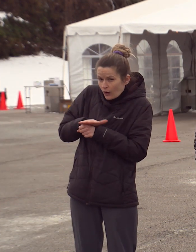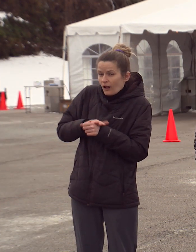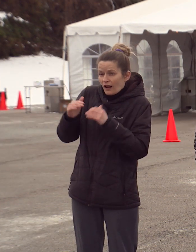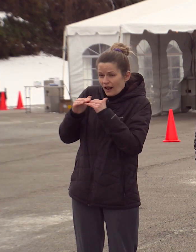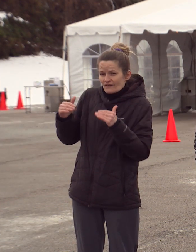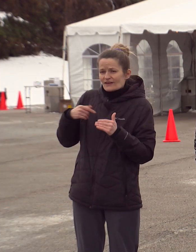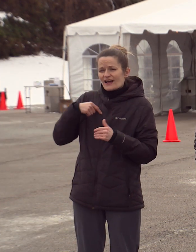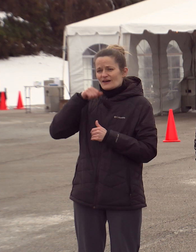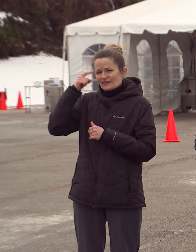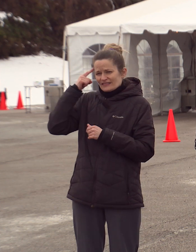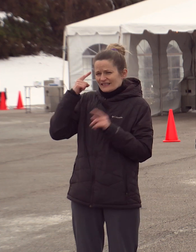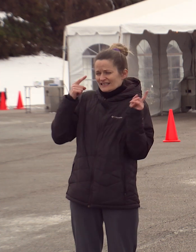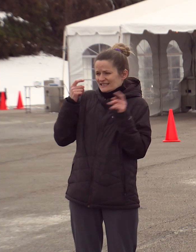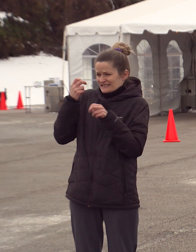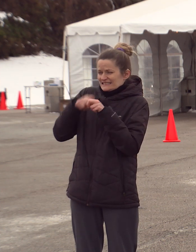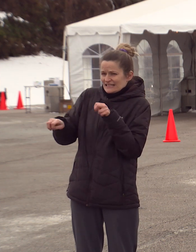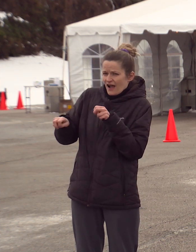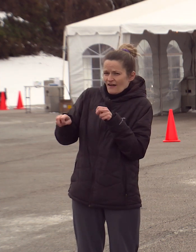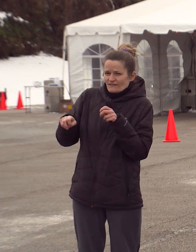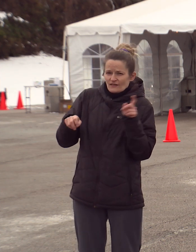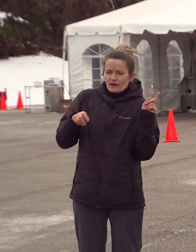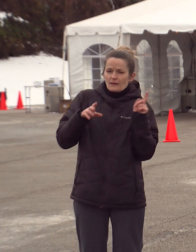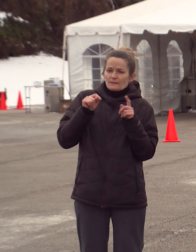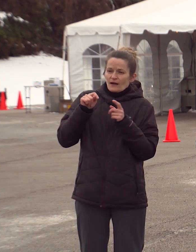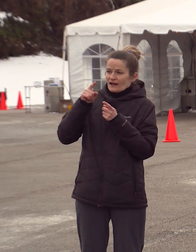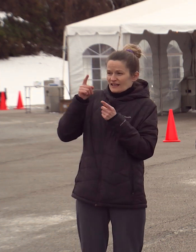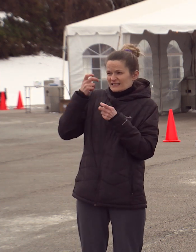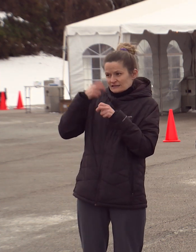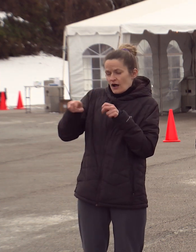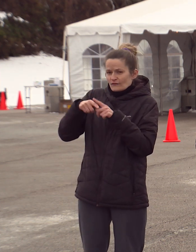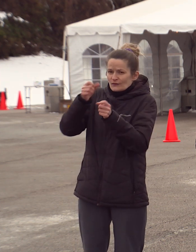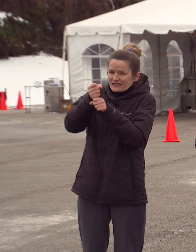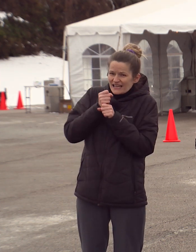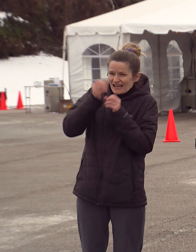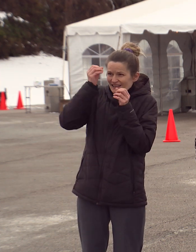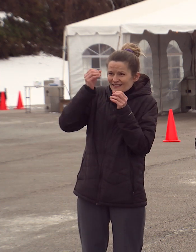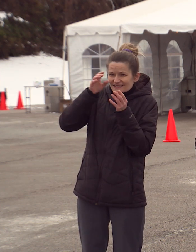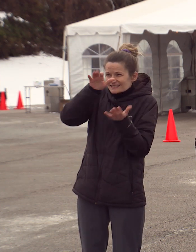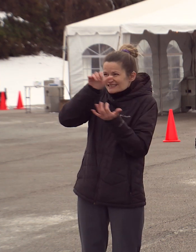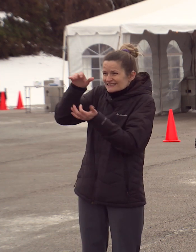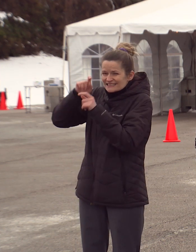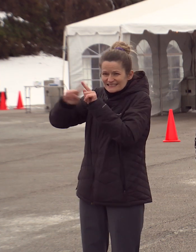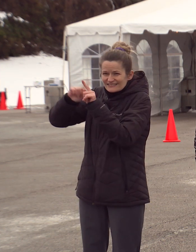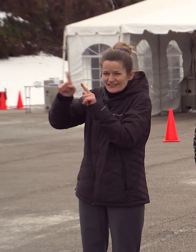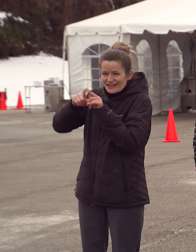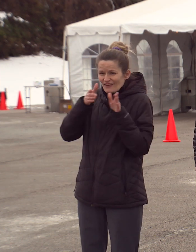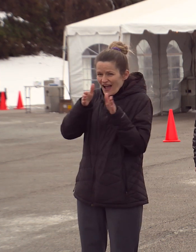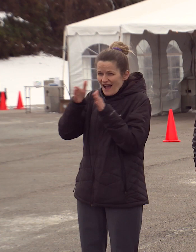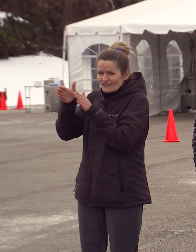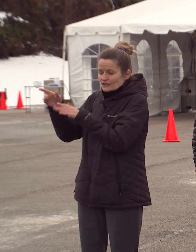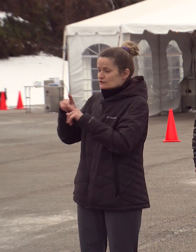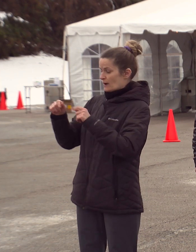acquire those. We know they'll come in different ways, but it's about doing everything that we can do.